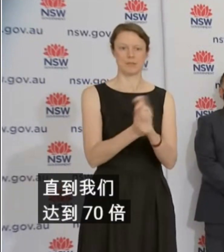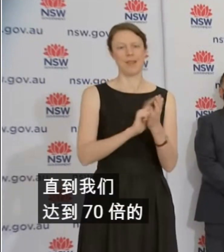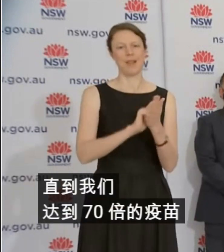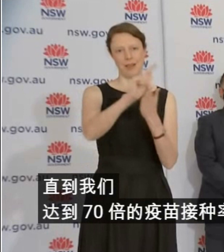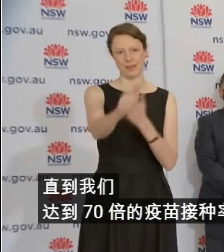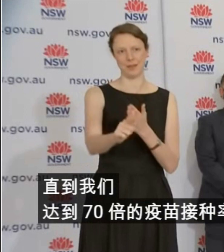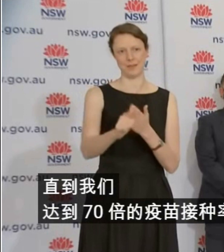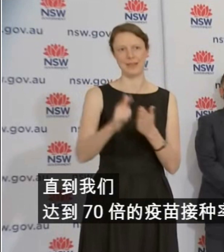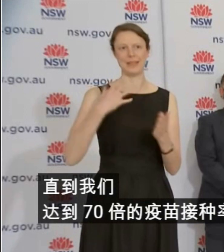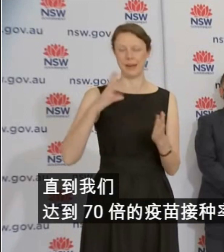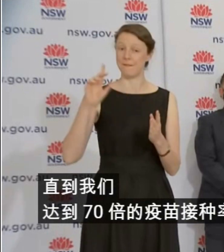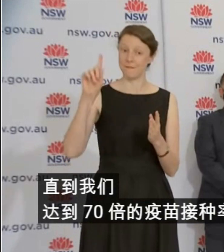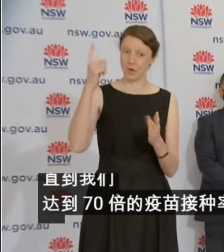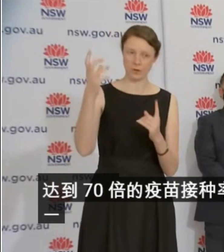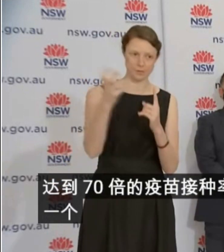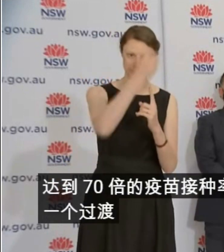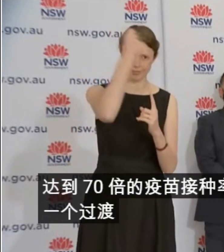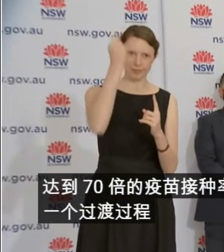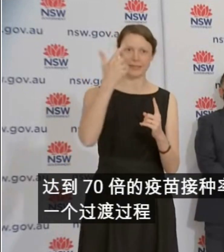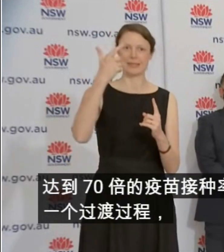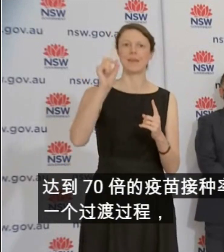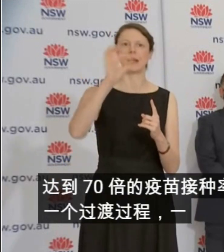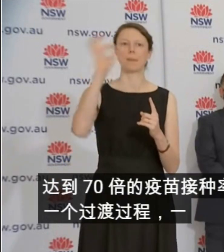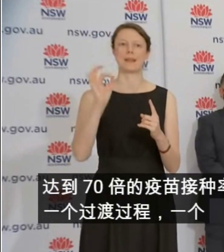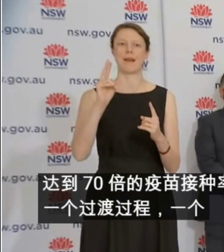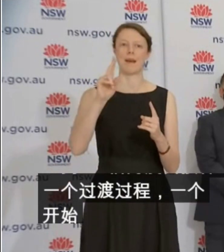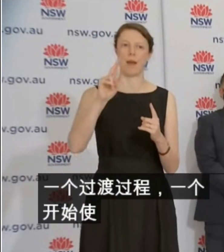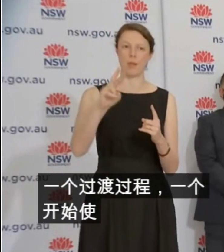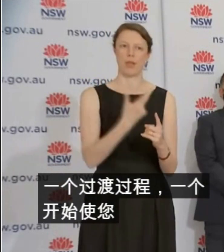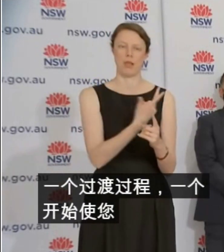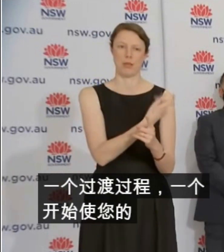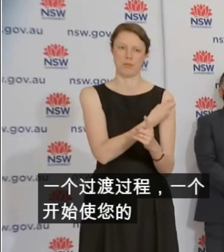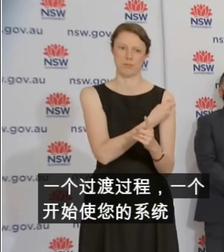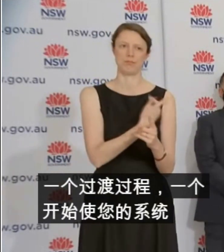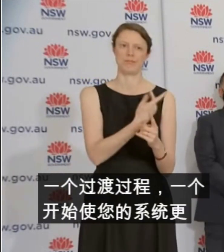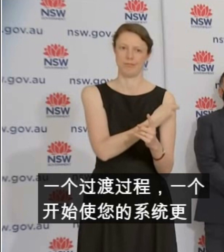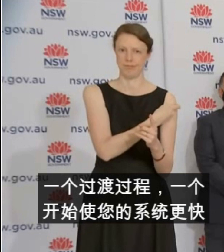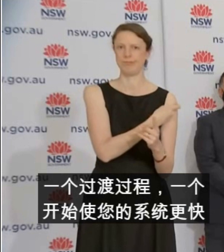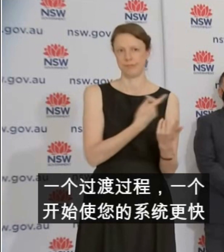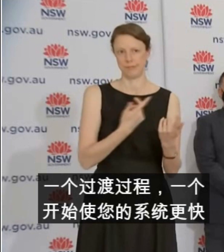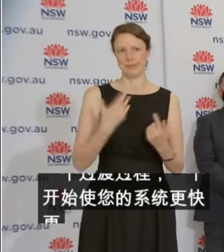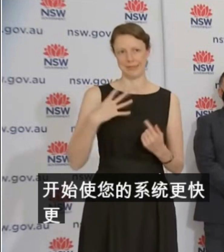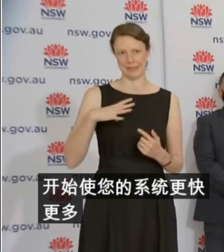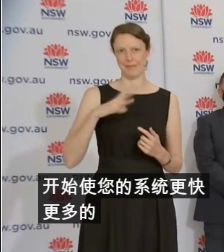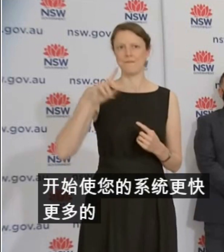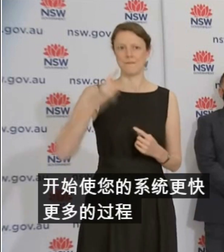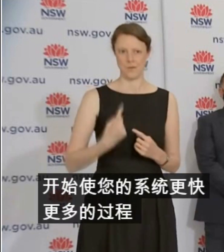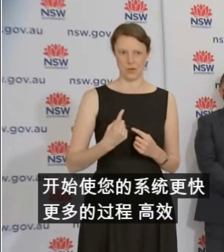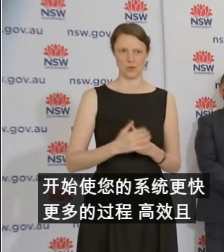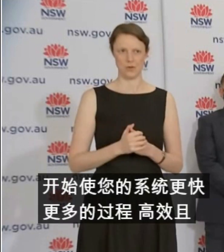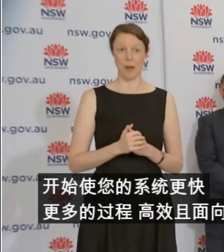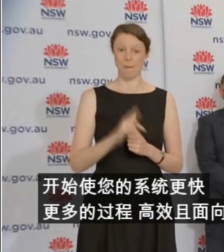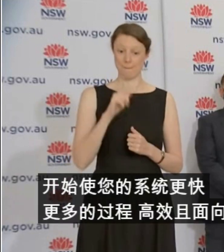hit that 70% double vaccination rate. But it's a process of transition, it's a process of starting to make your systems quicker, more